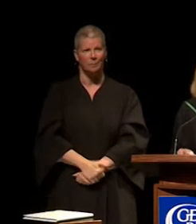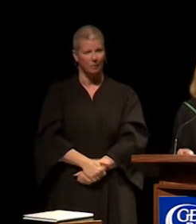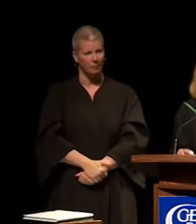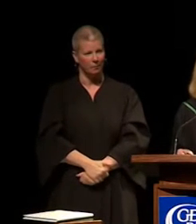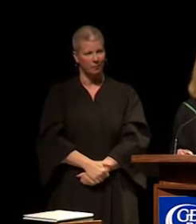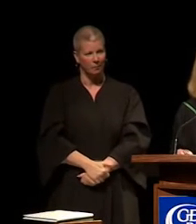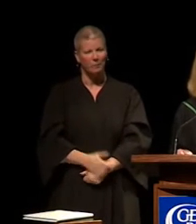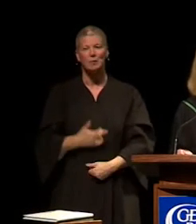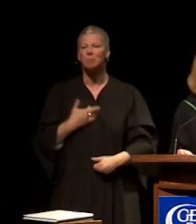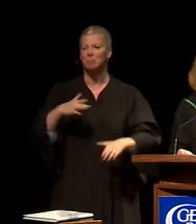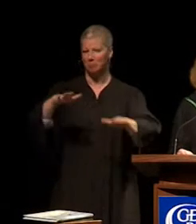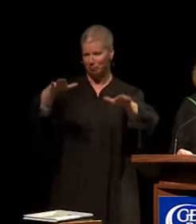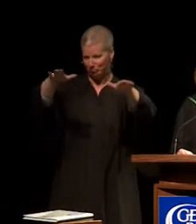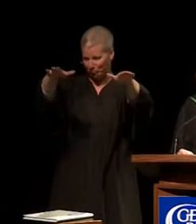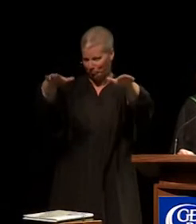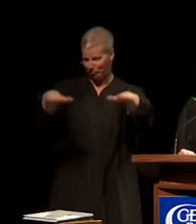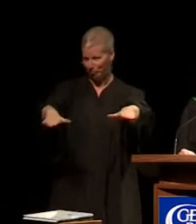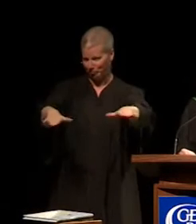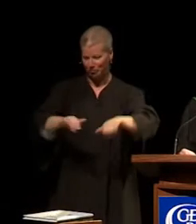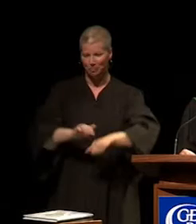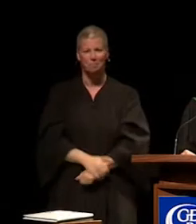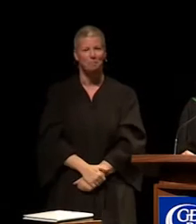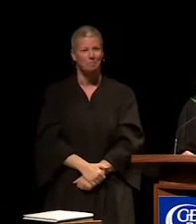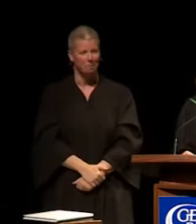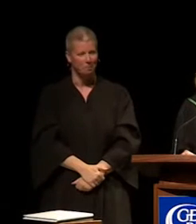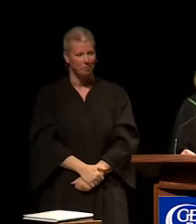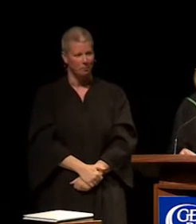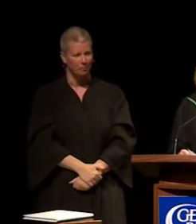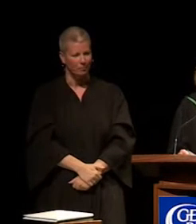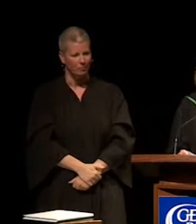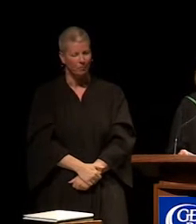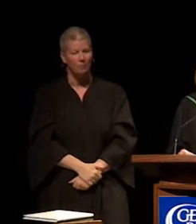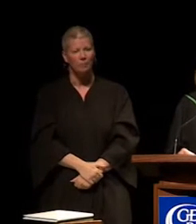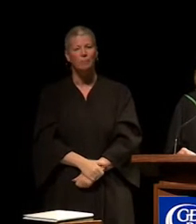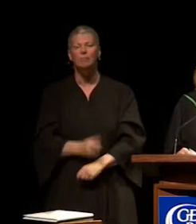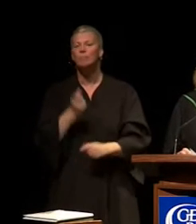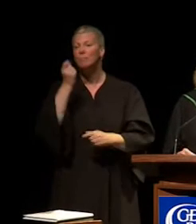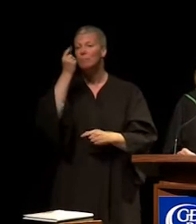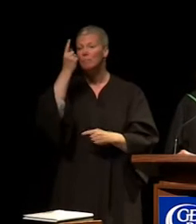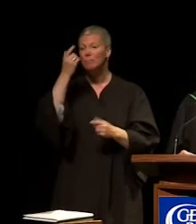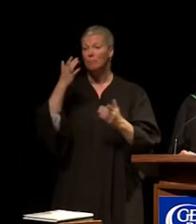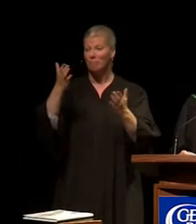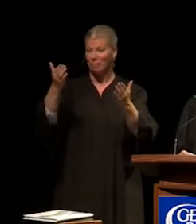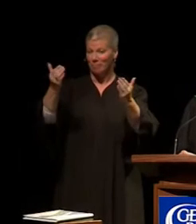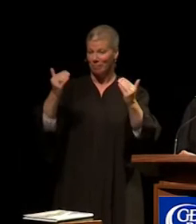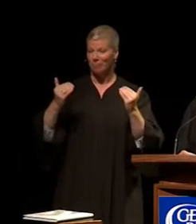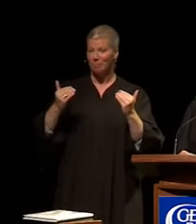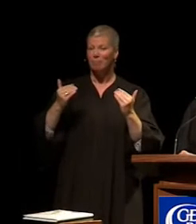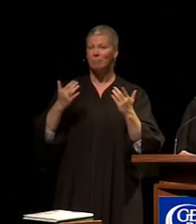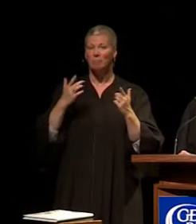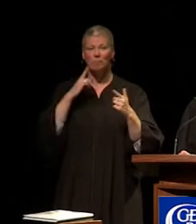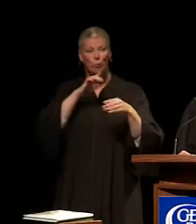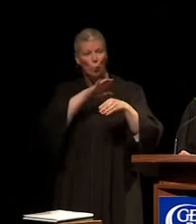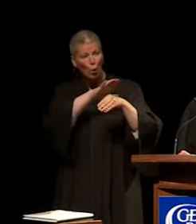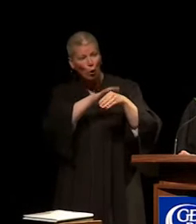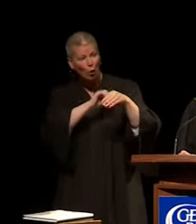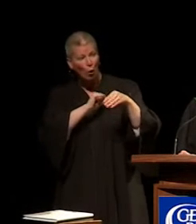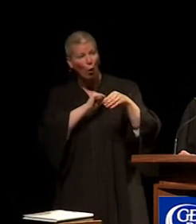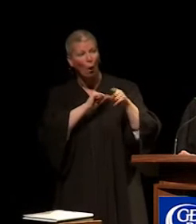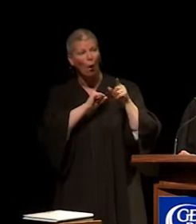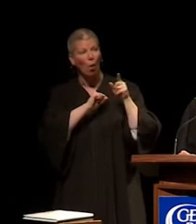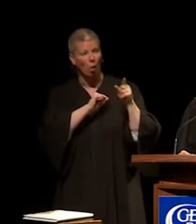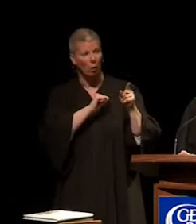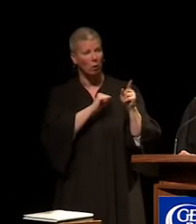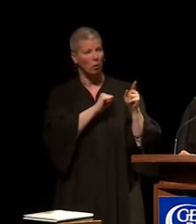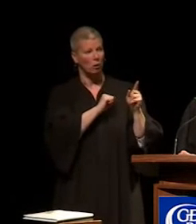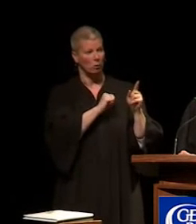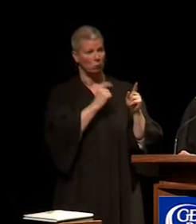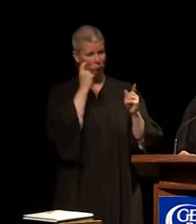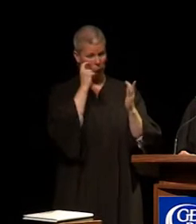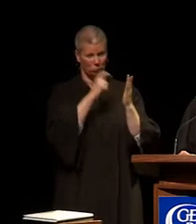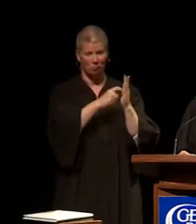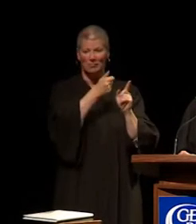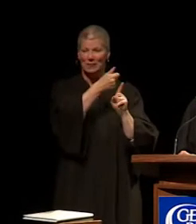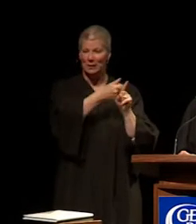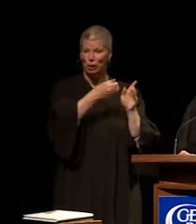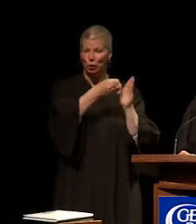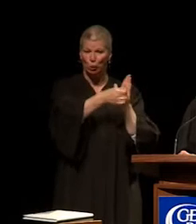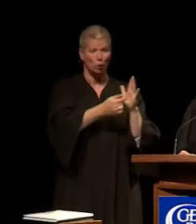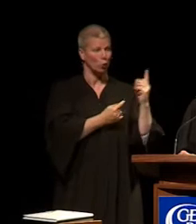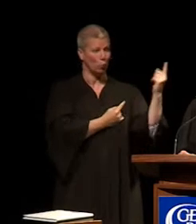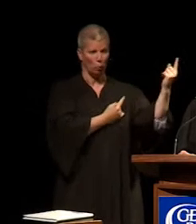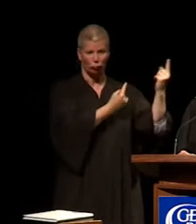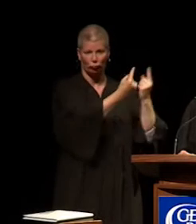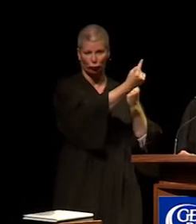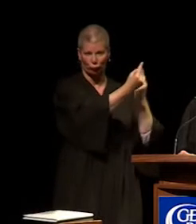Please take your seats. During the next part of the ceremony, we will be presenting the candidates individually